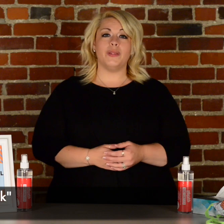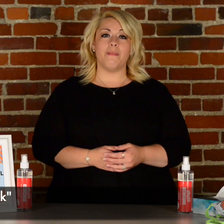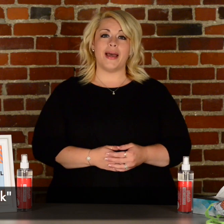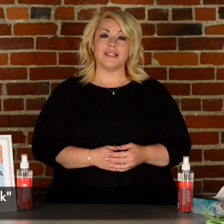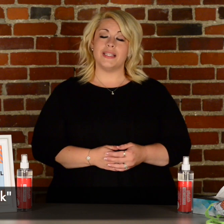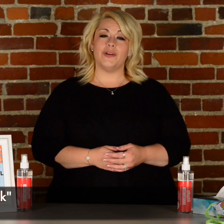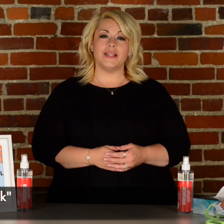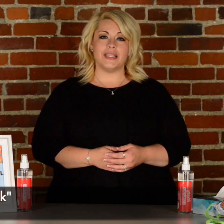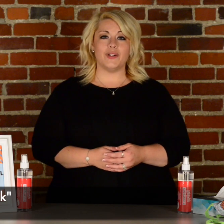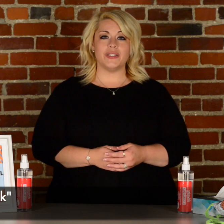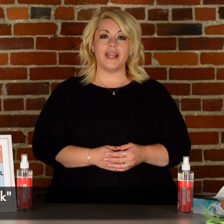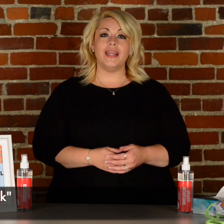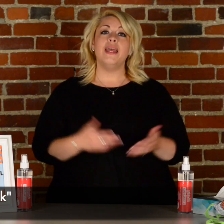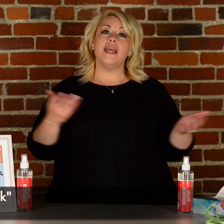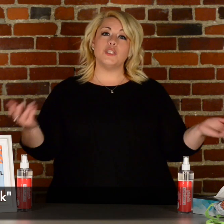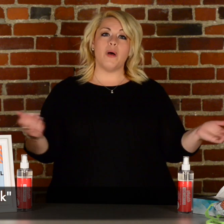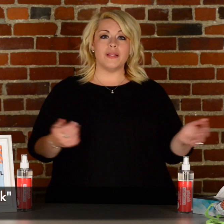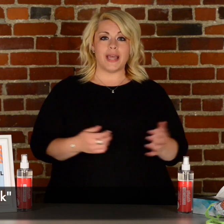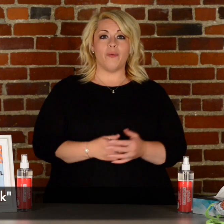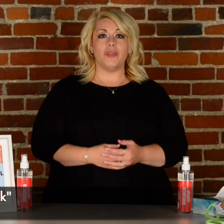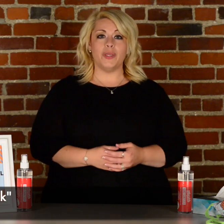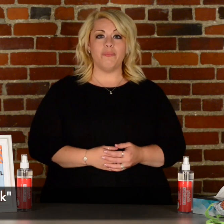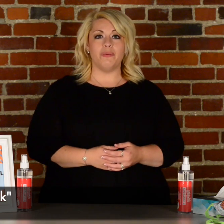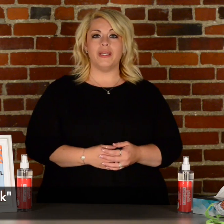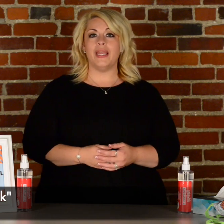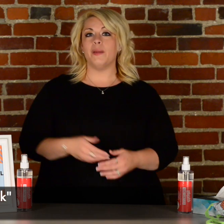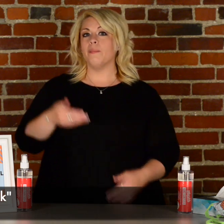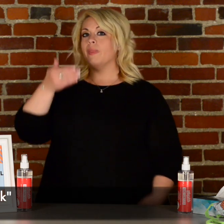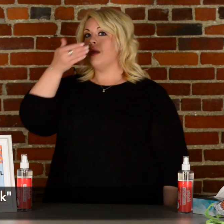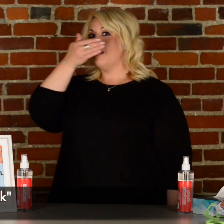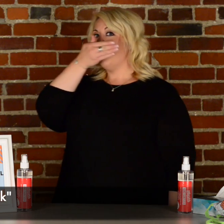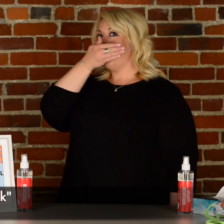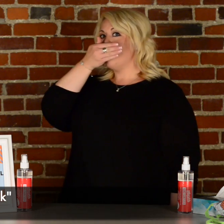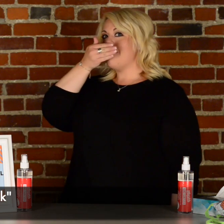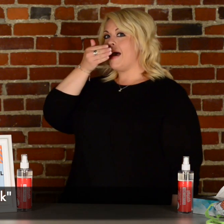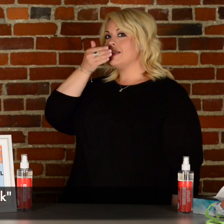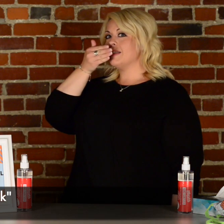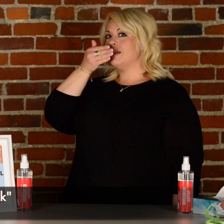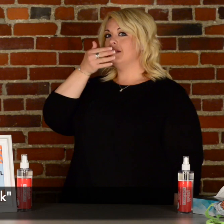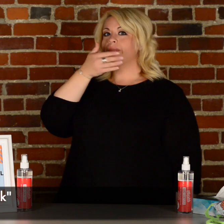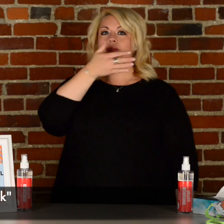the masks here in the center setting, as well as out in the community. Mask.